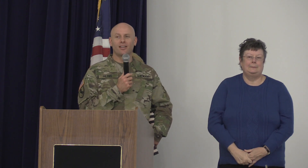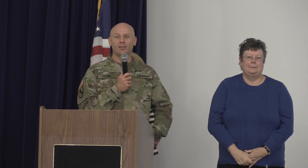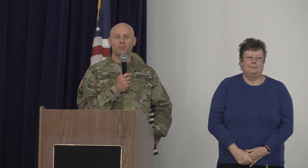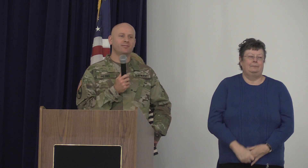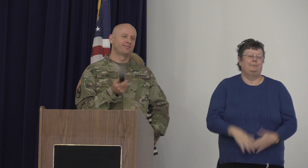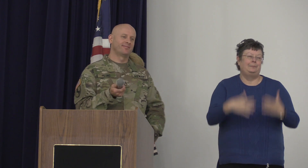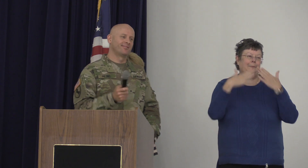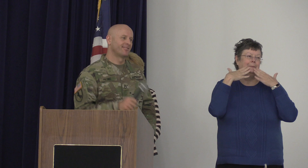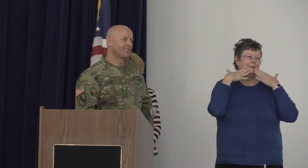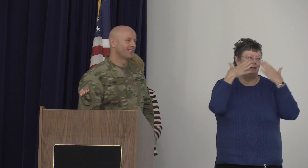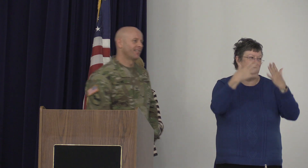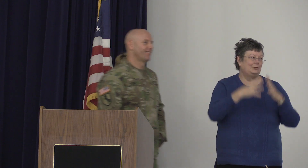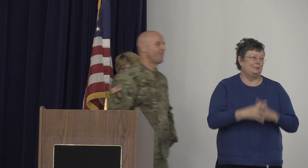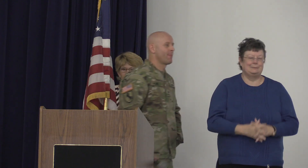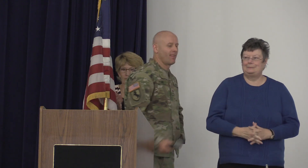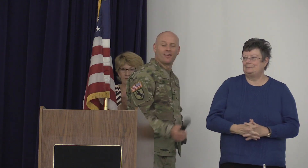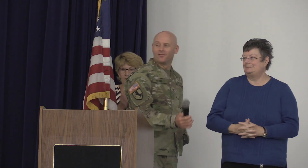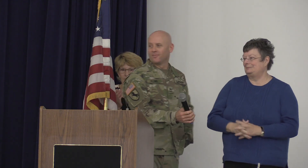Thank you.